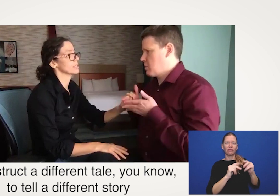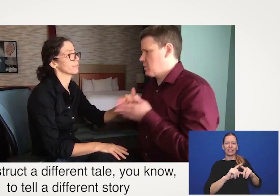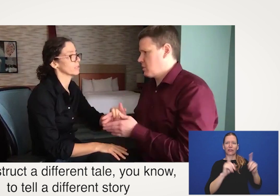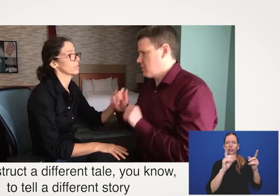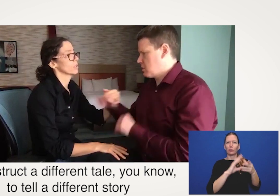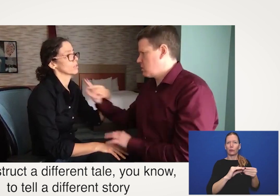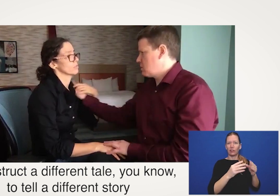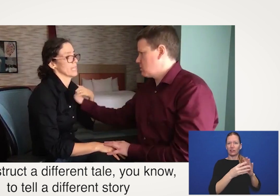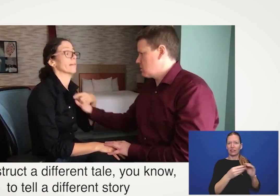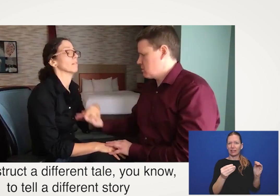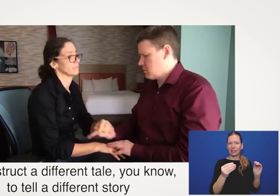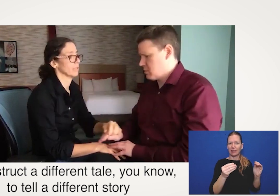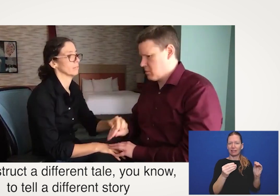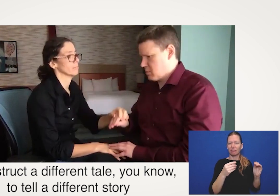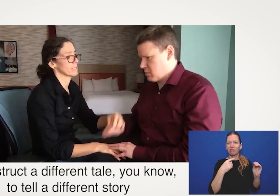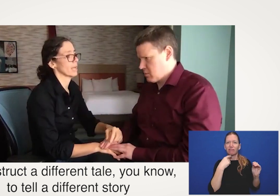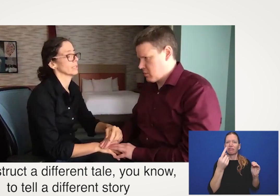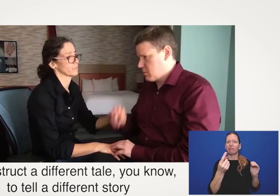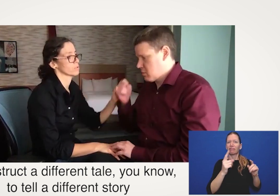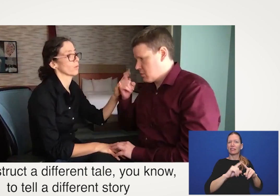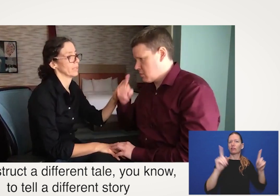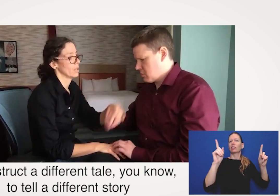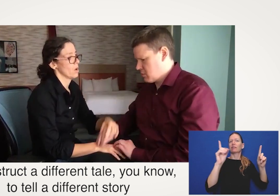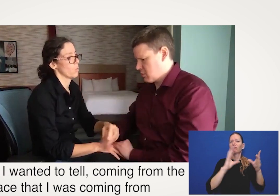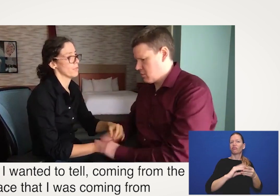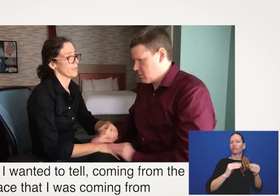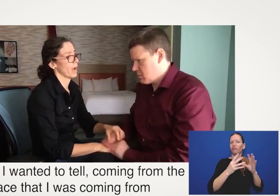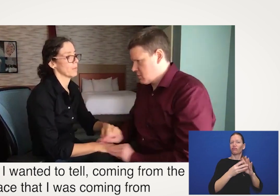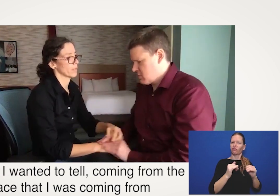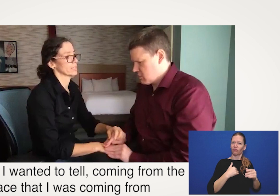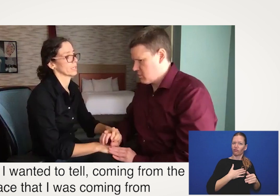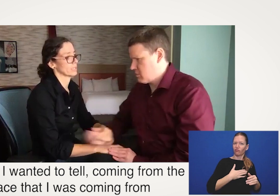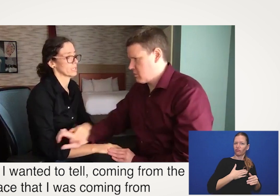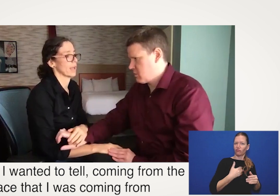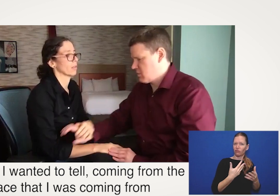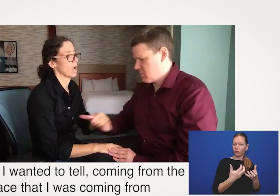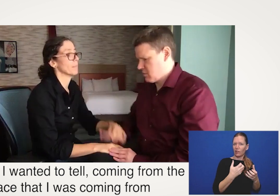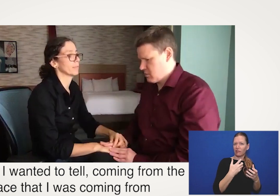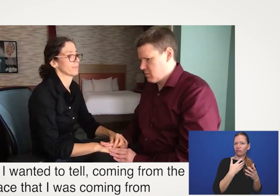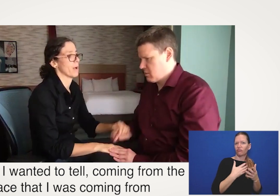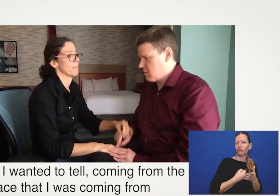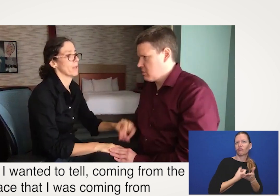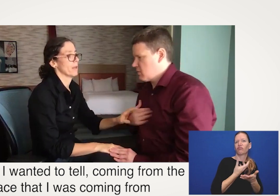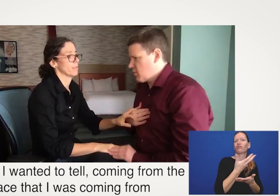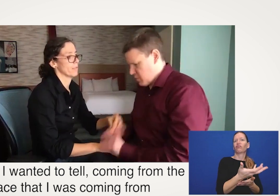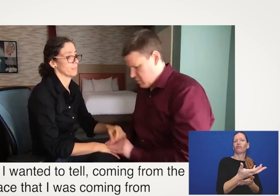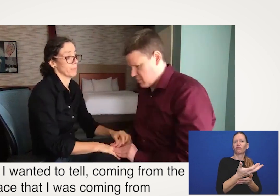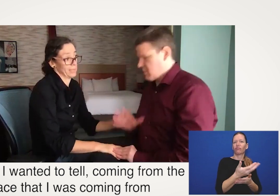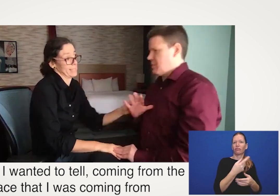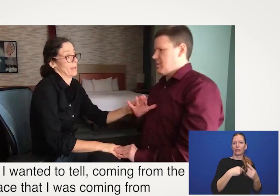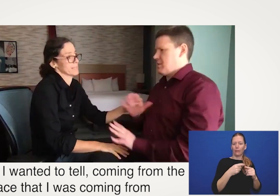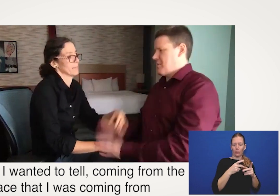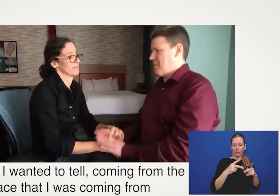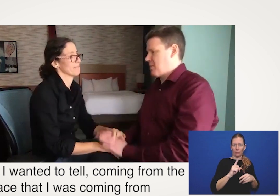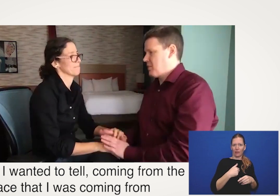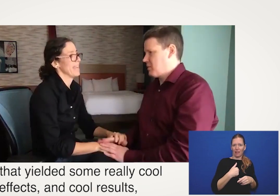a different tale, to tell a different story, one that I wanted to tell coming from the place